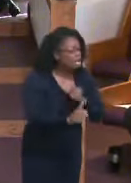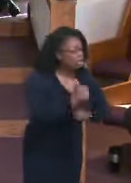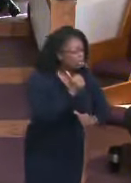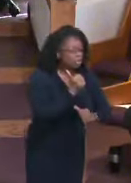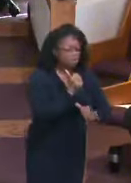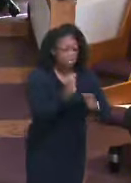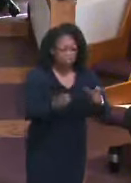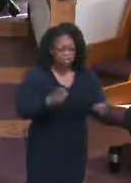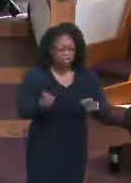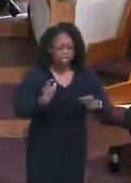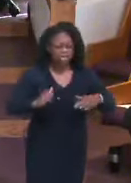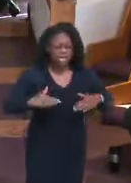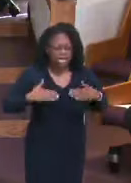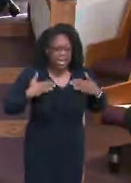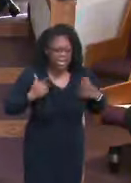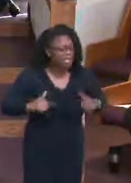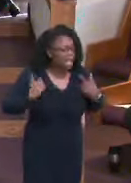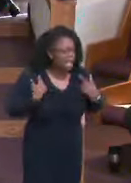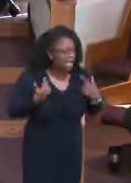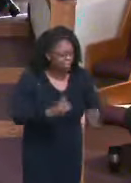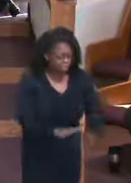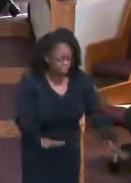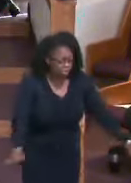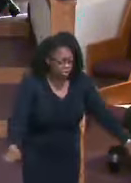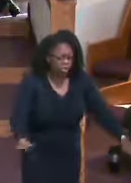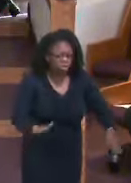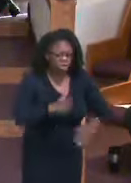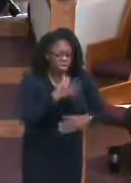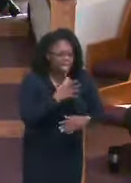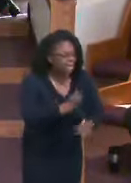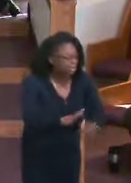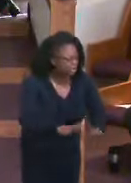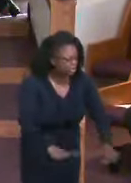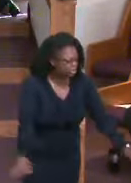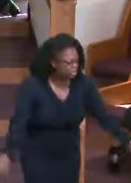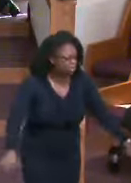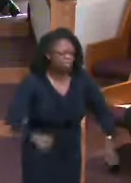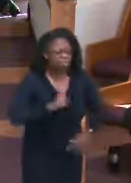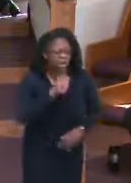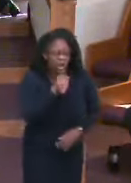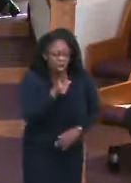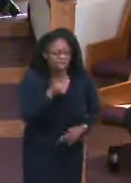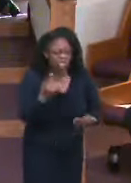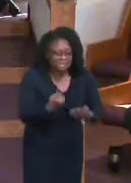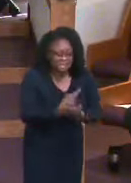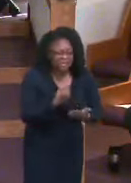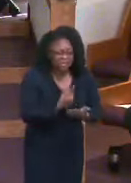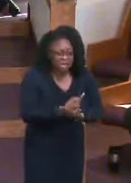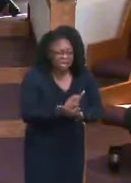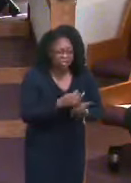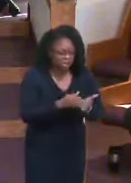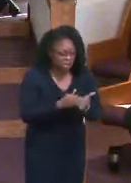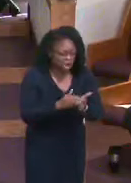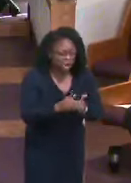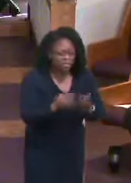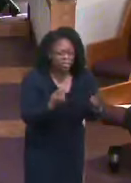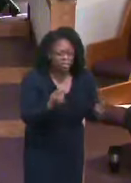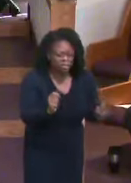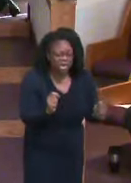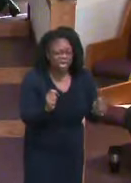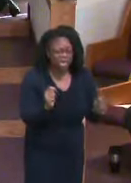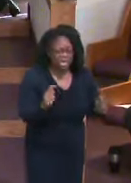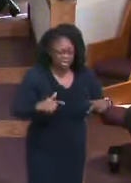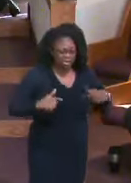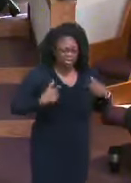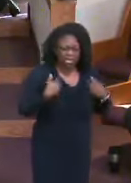their children and grandchildren. Now, there are some cases in which they often try to relive their